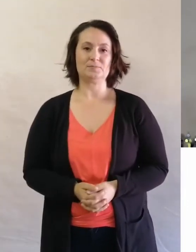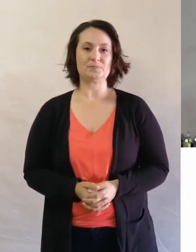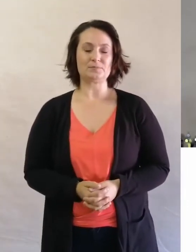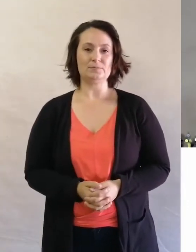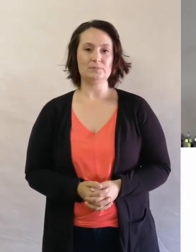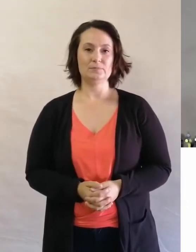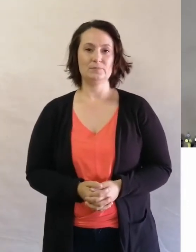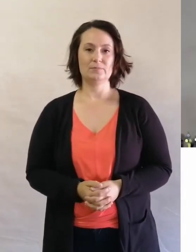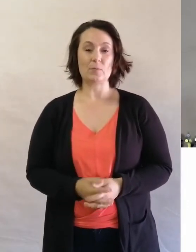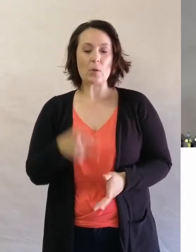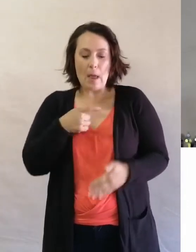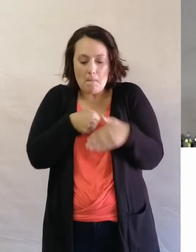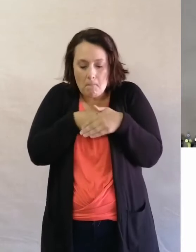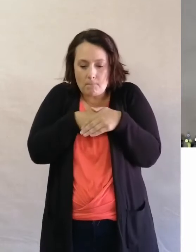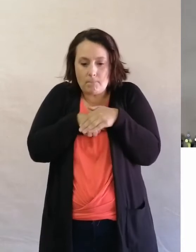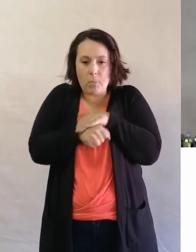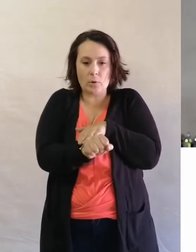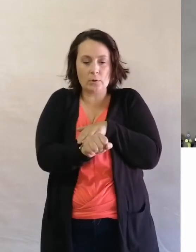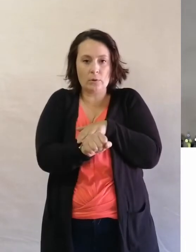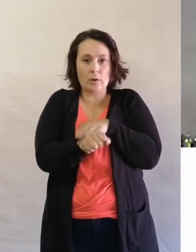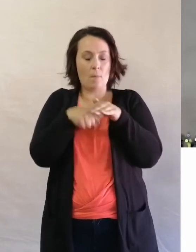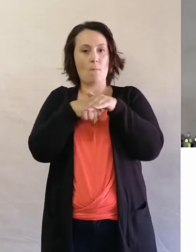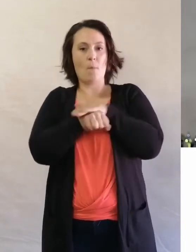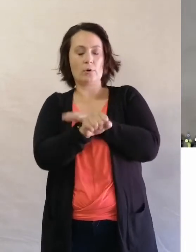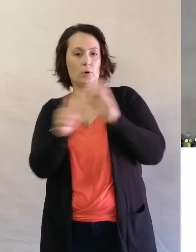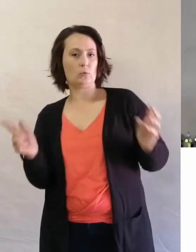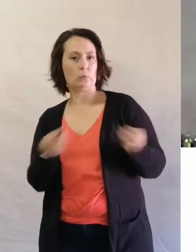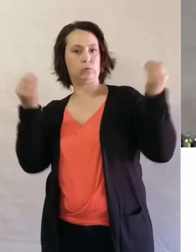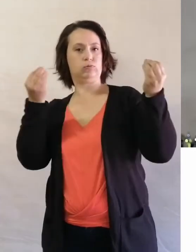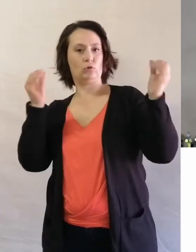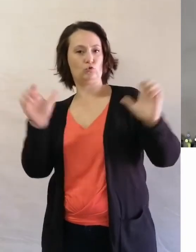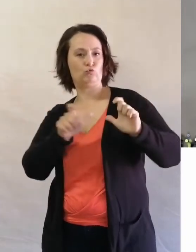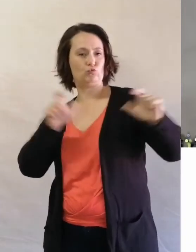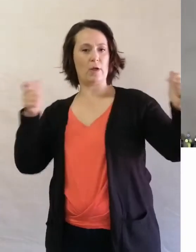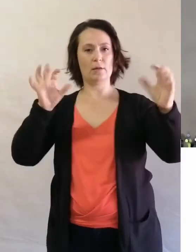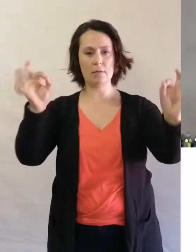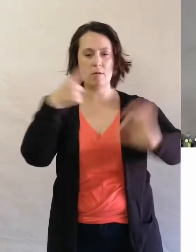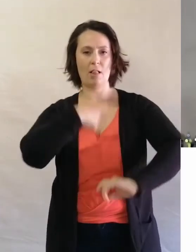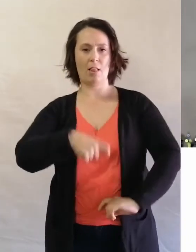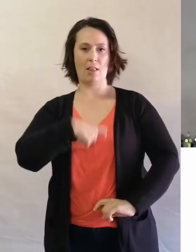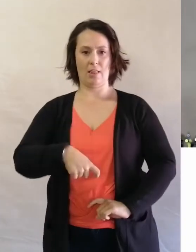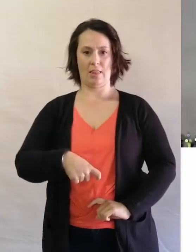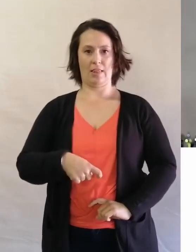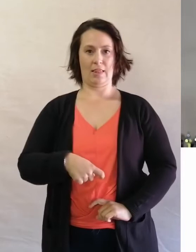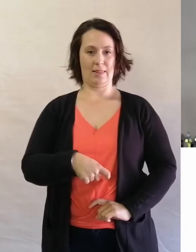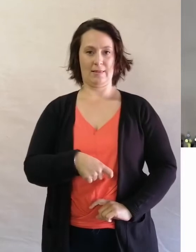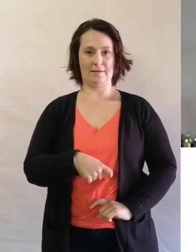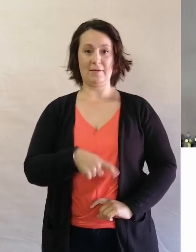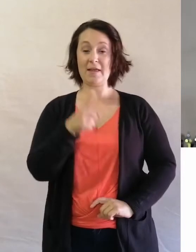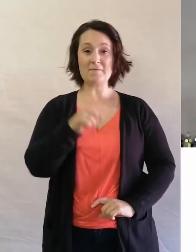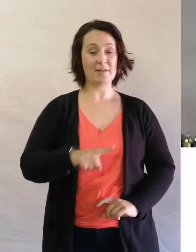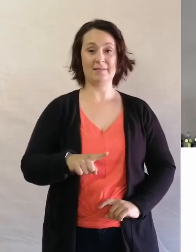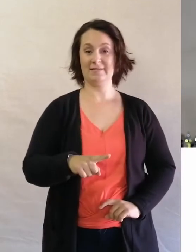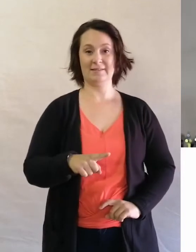We're not born great. No one's born great. Not even Prince William's kids are born great.